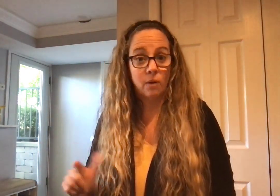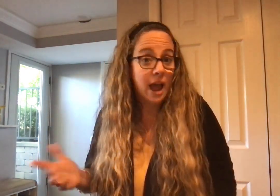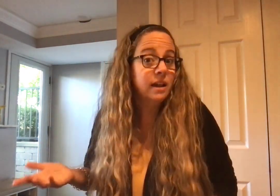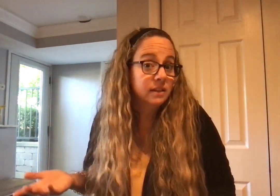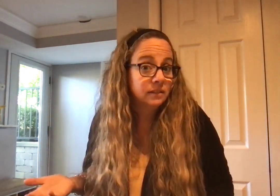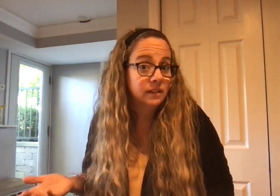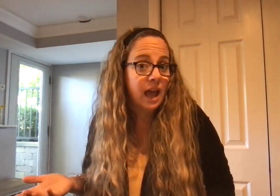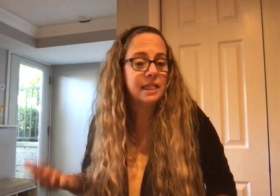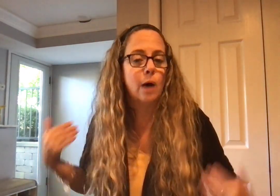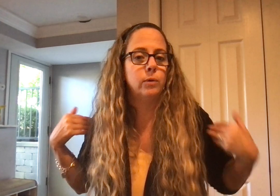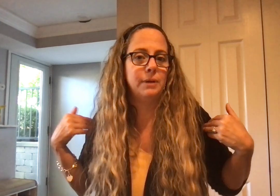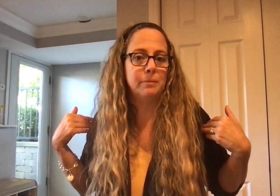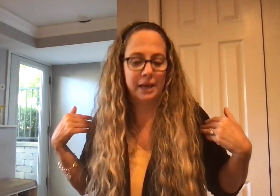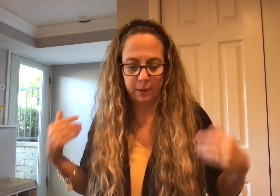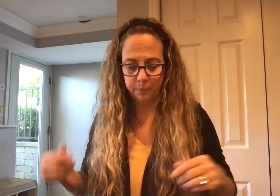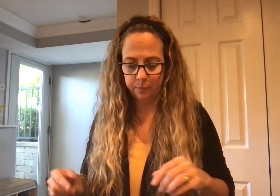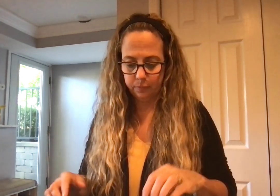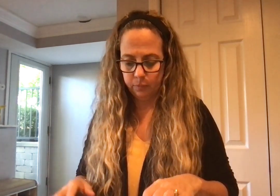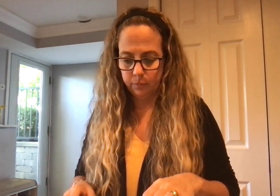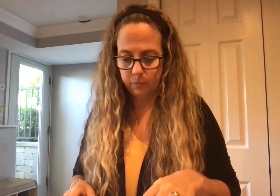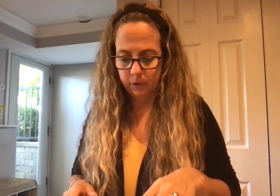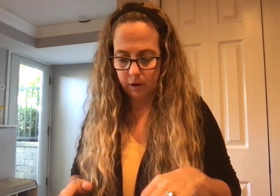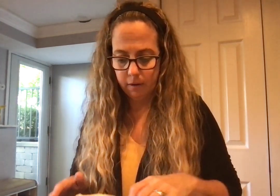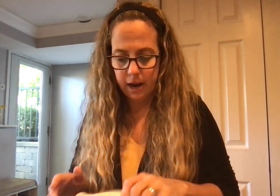okay, and that would mean me. All right.